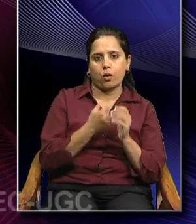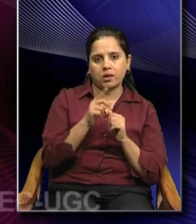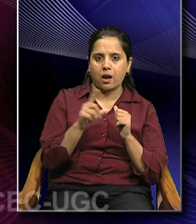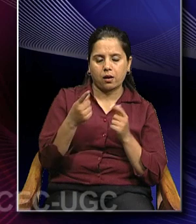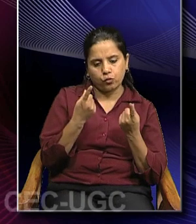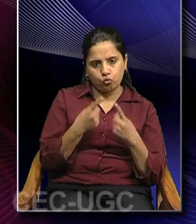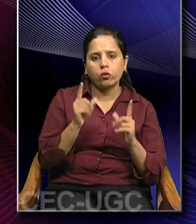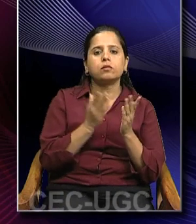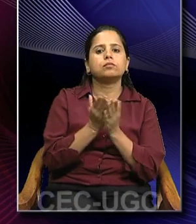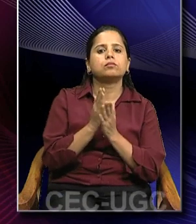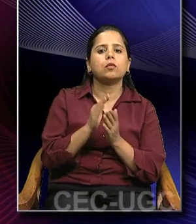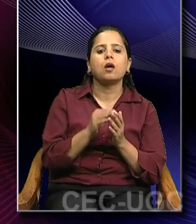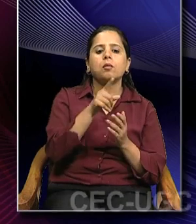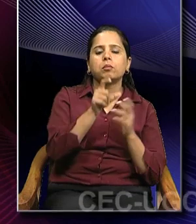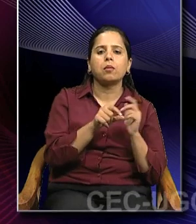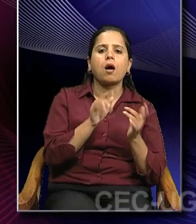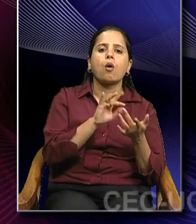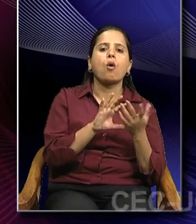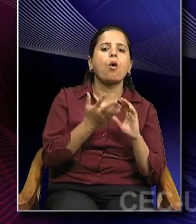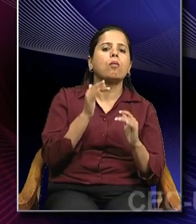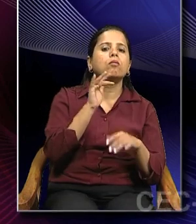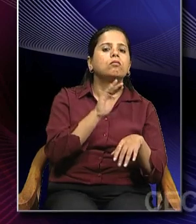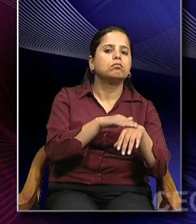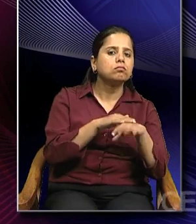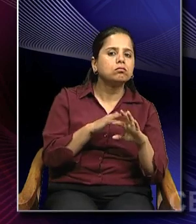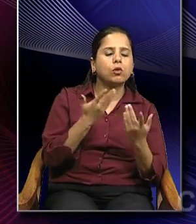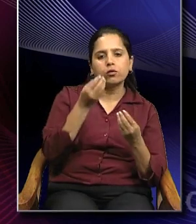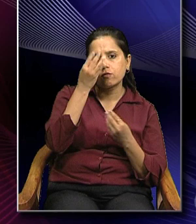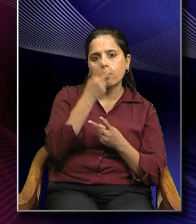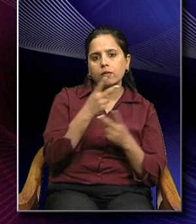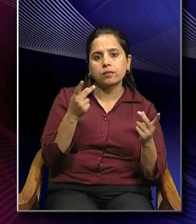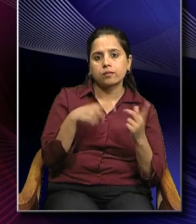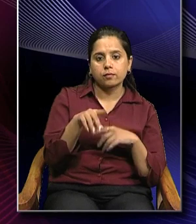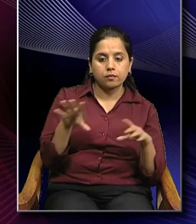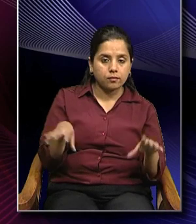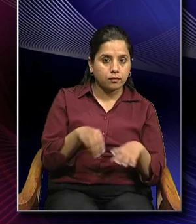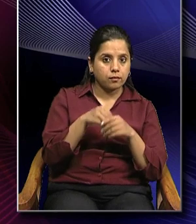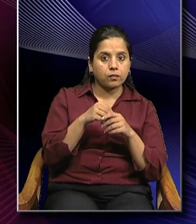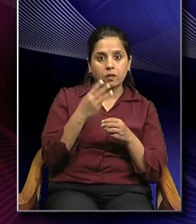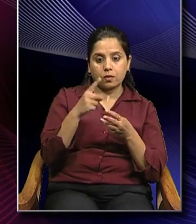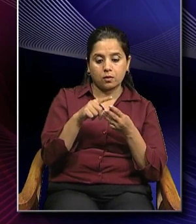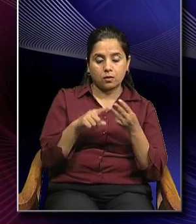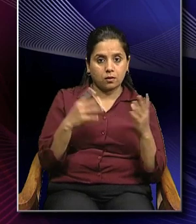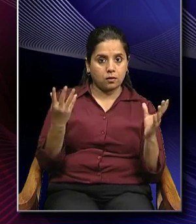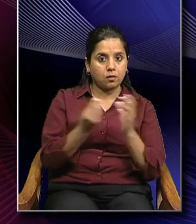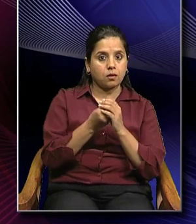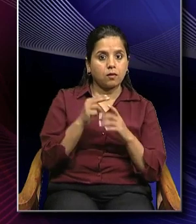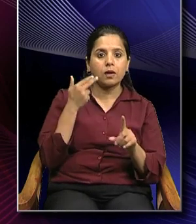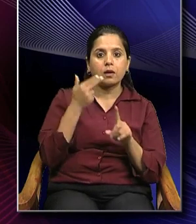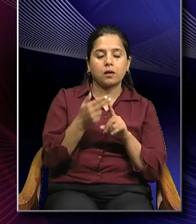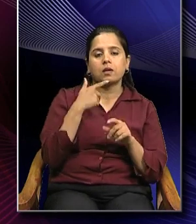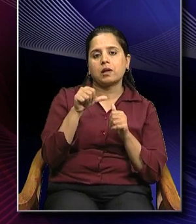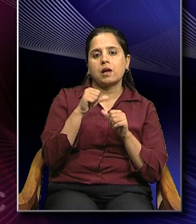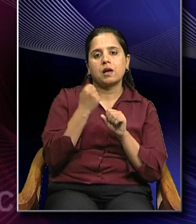So organically customers are being contacted, being informed, and when we club all these three together, we call it